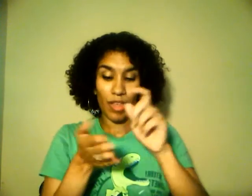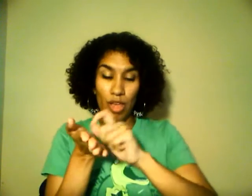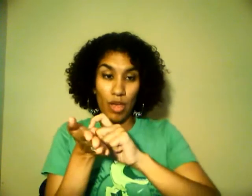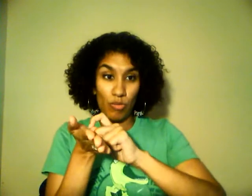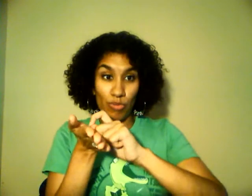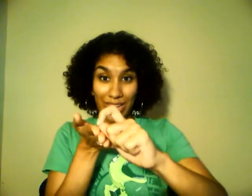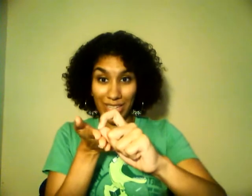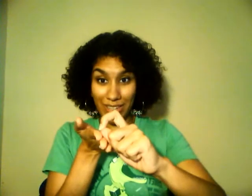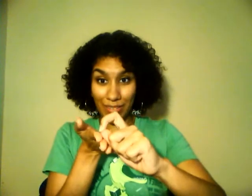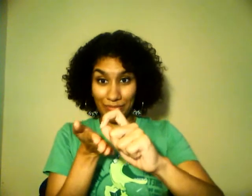Writing.